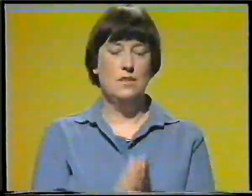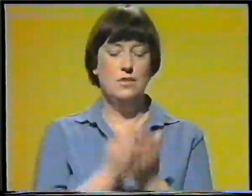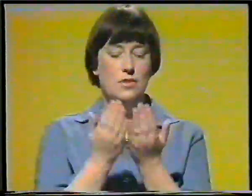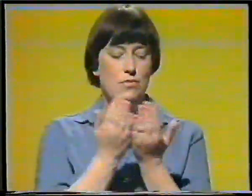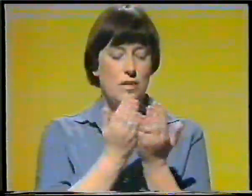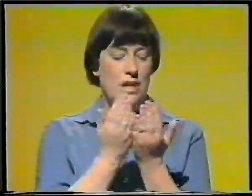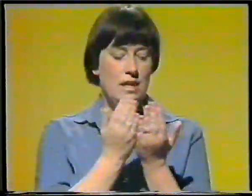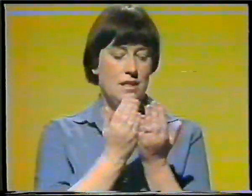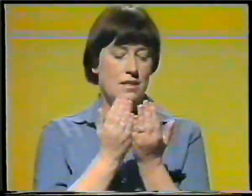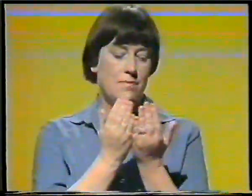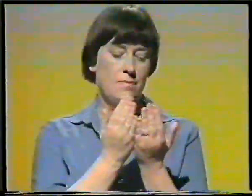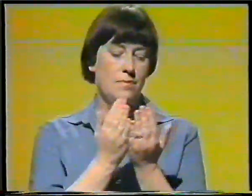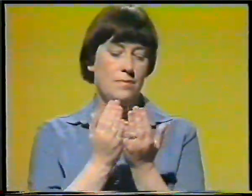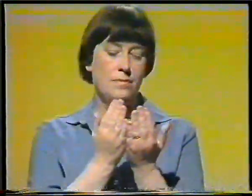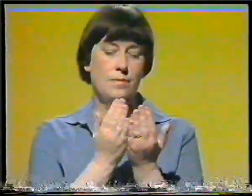to read,